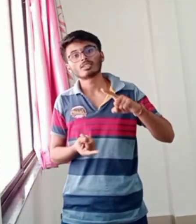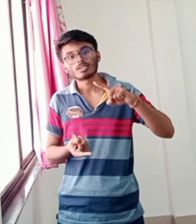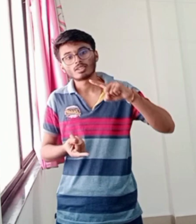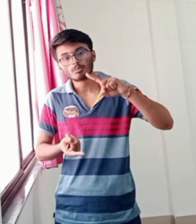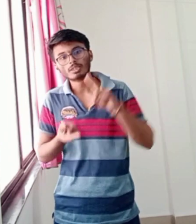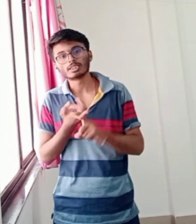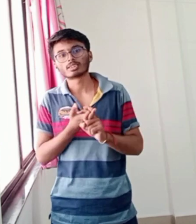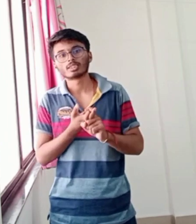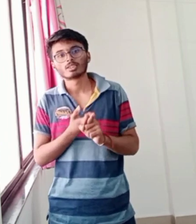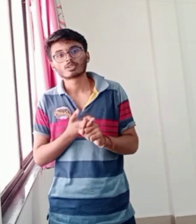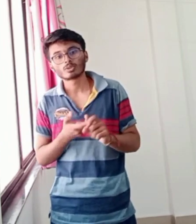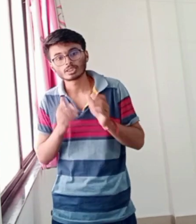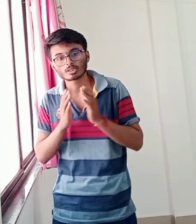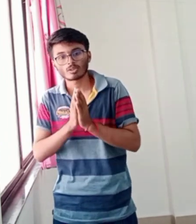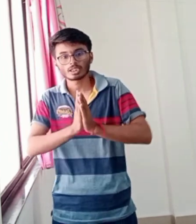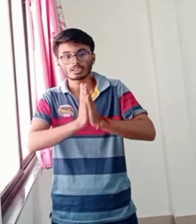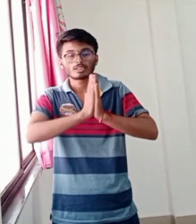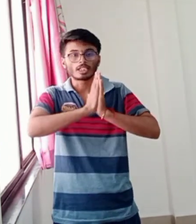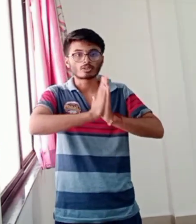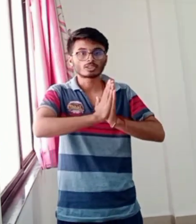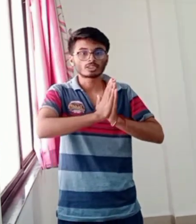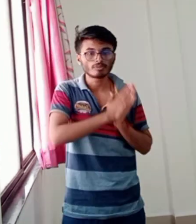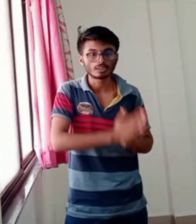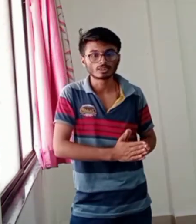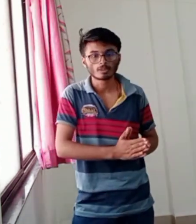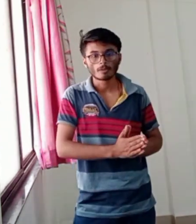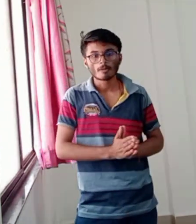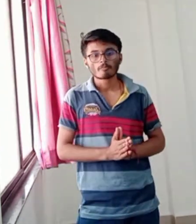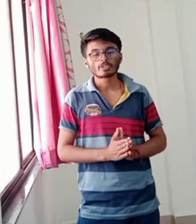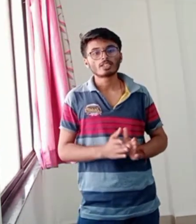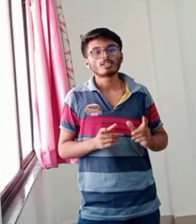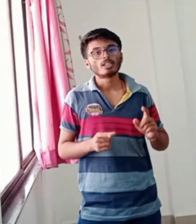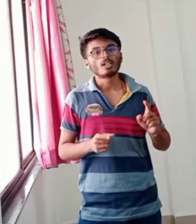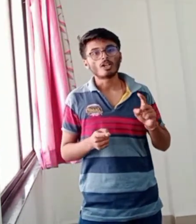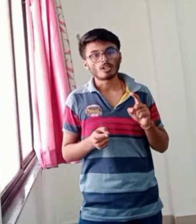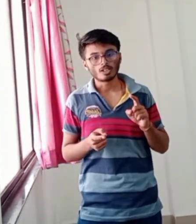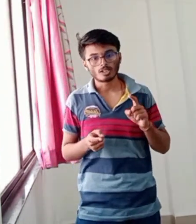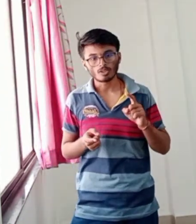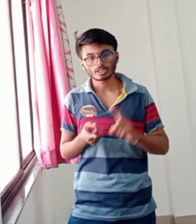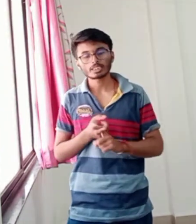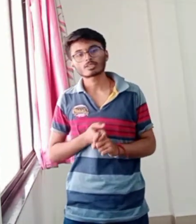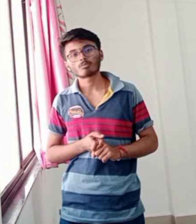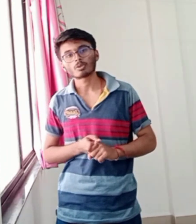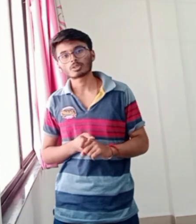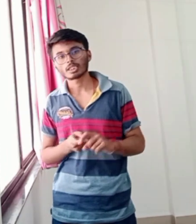a base, so it's called as a nitrogen base. Then organic compound like a